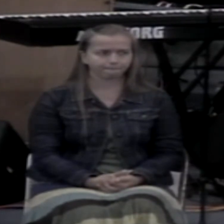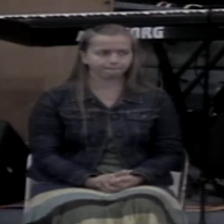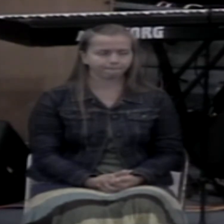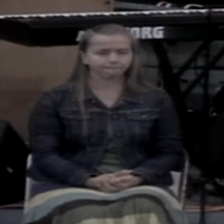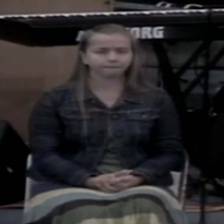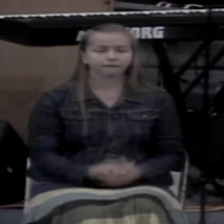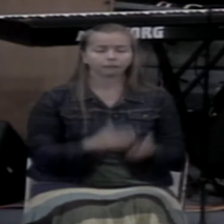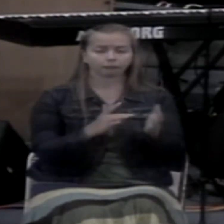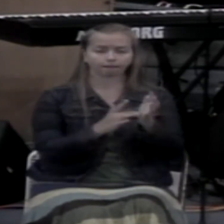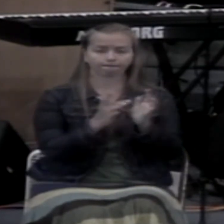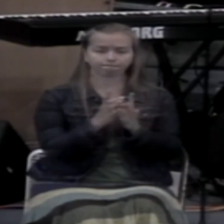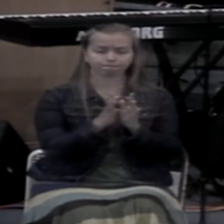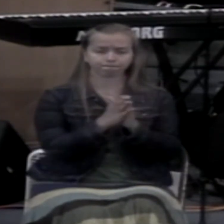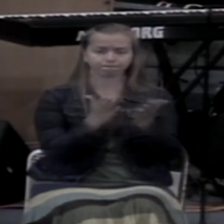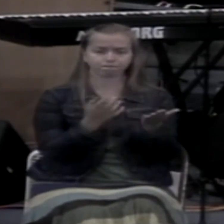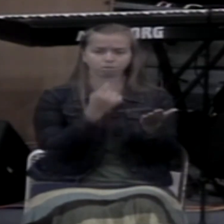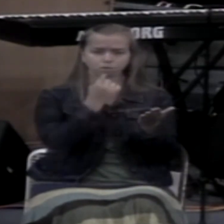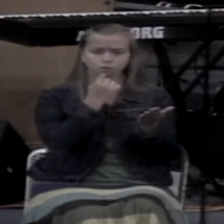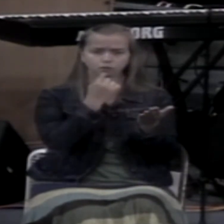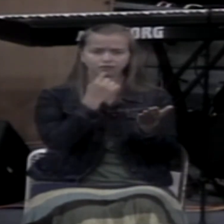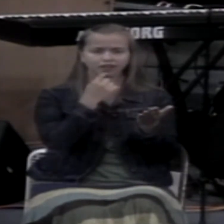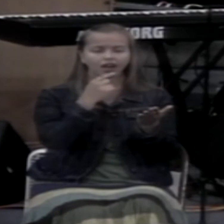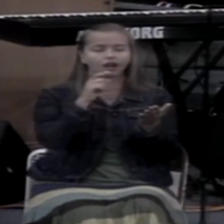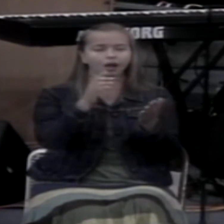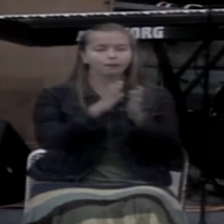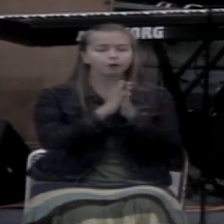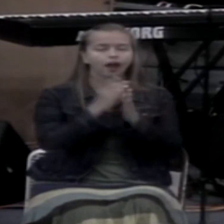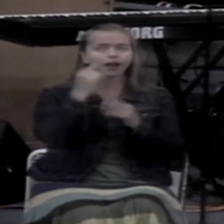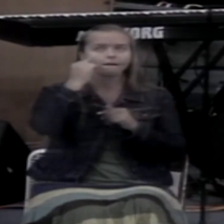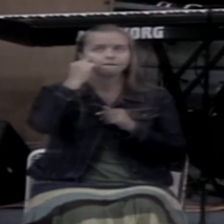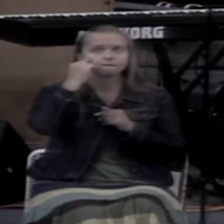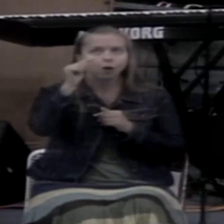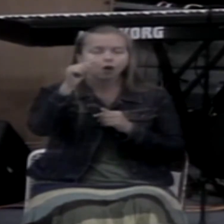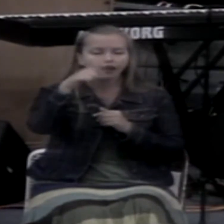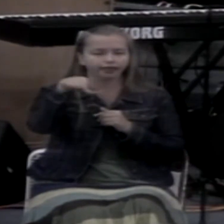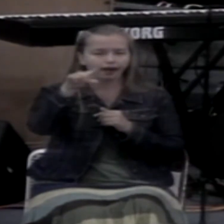prayer ministry. And yet they were mean-spirited.